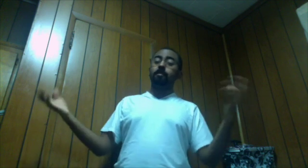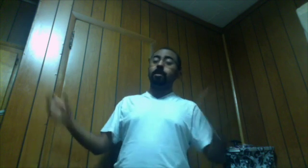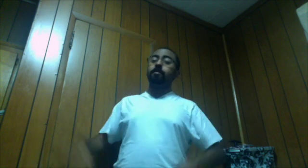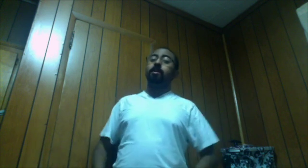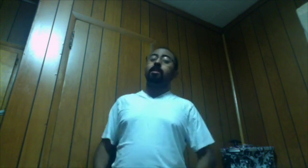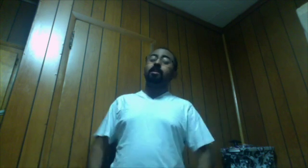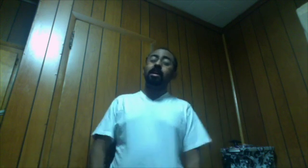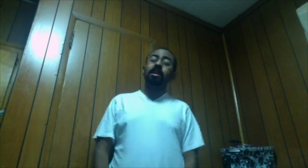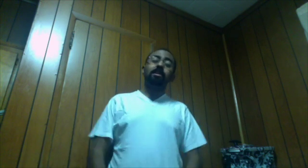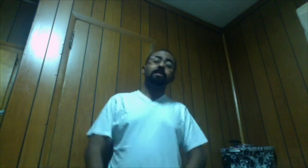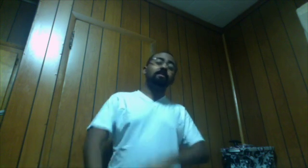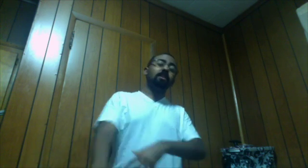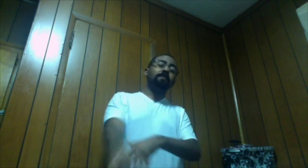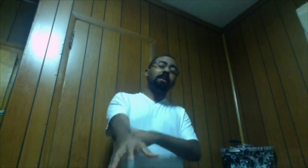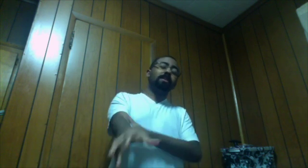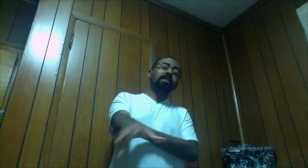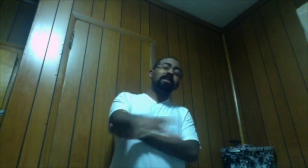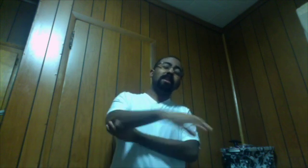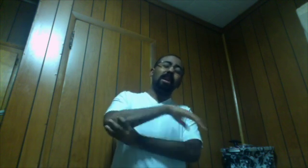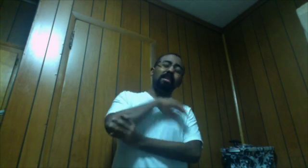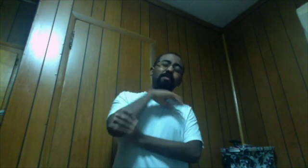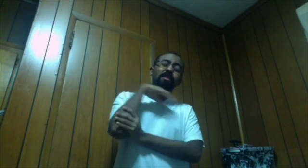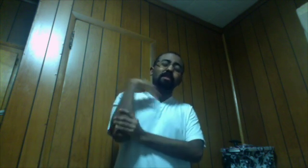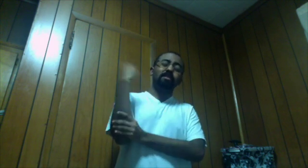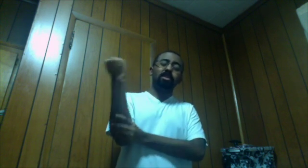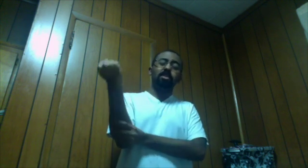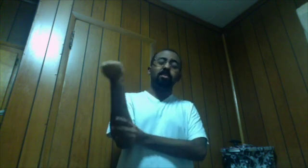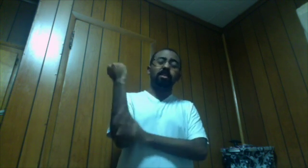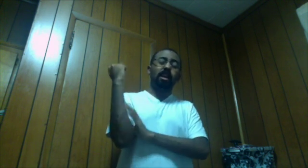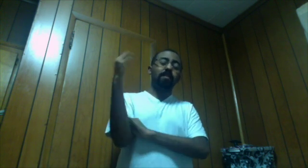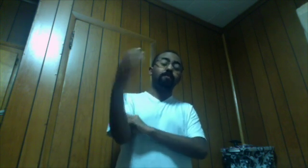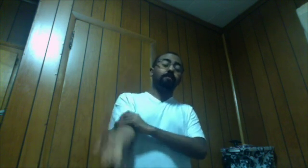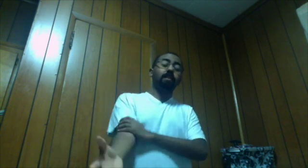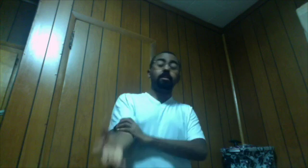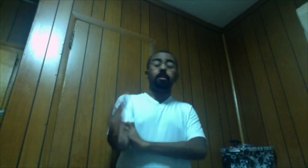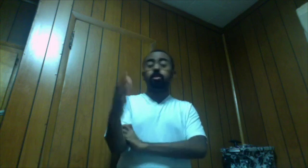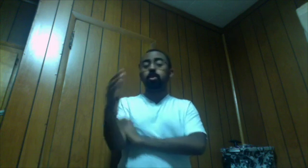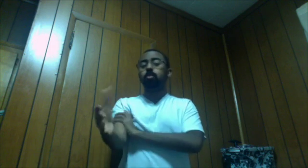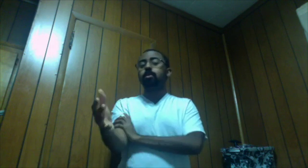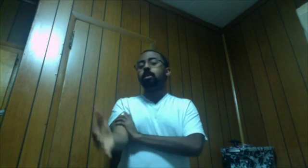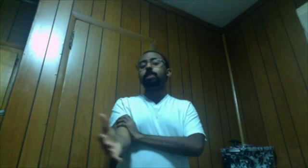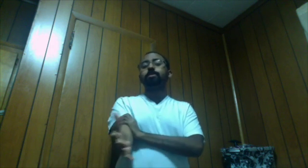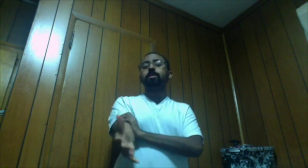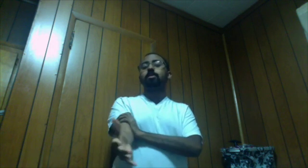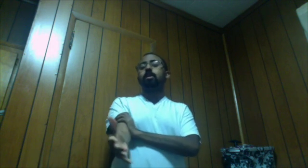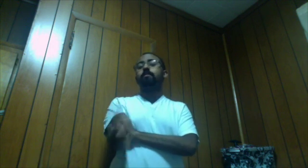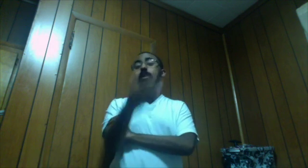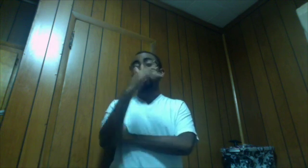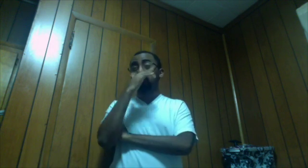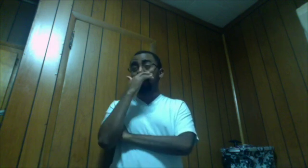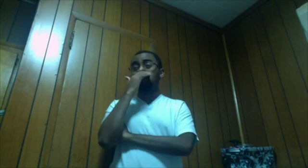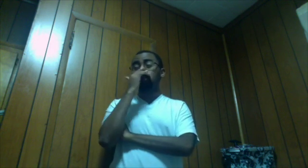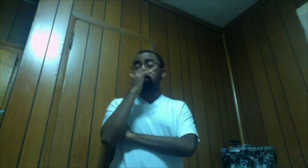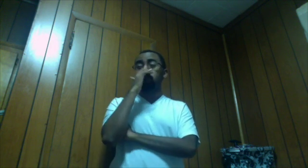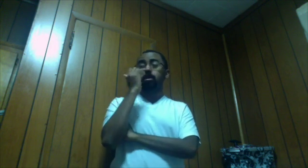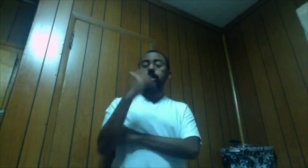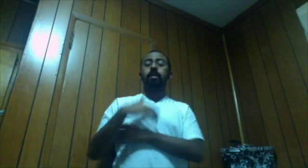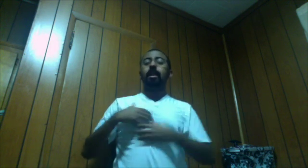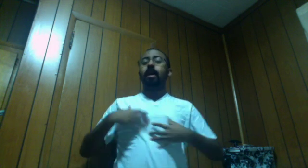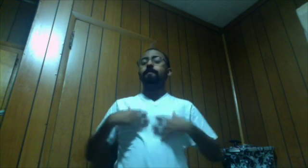them. Now, there are various aspects of this show that I frankly are too deep to talk about. It's one of those shows that I